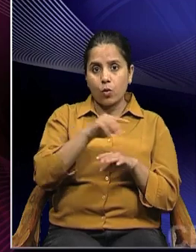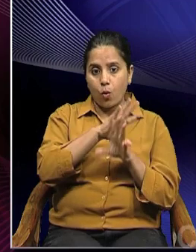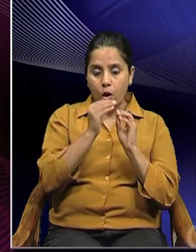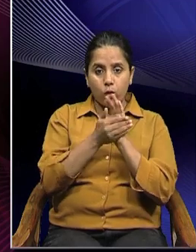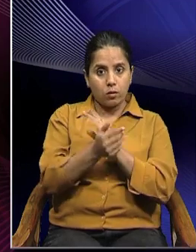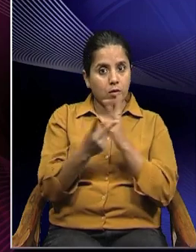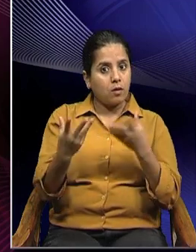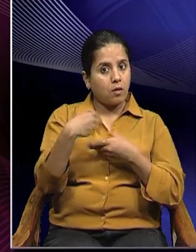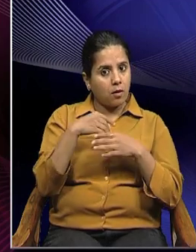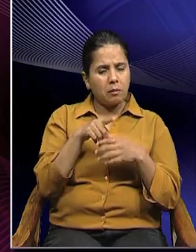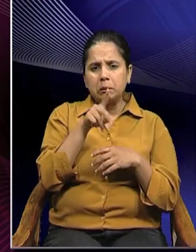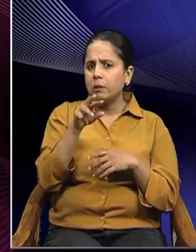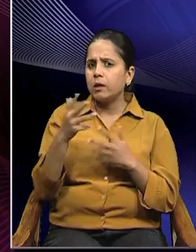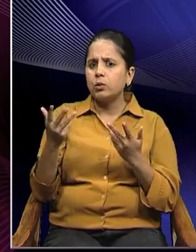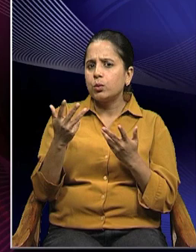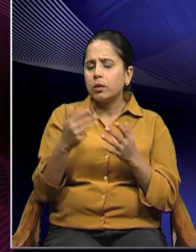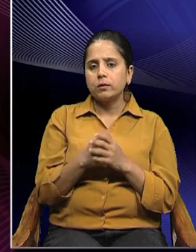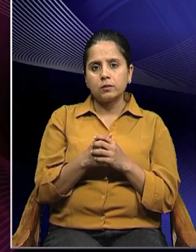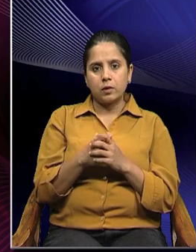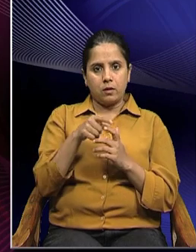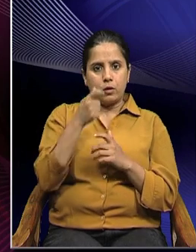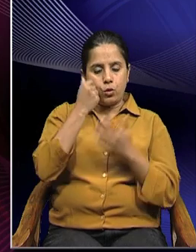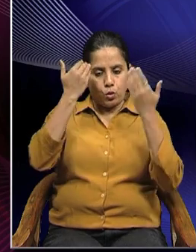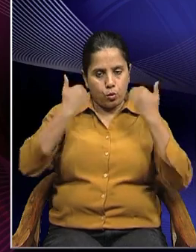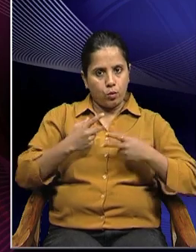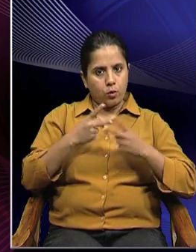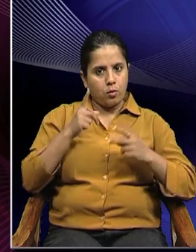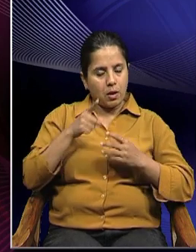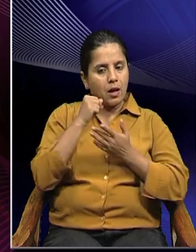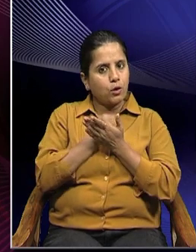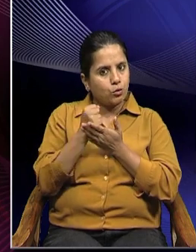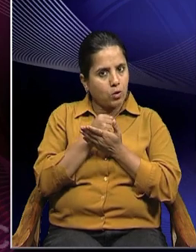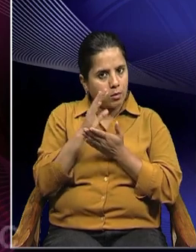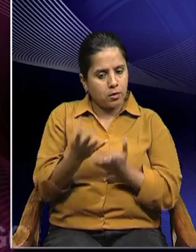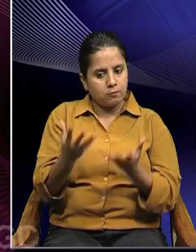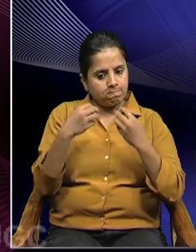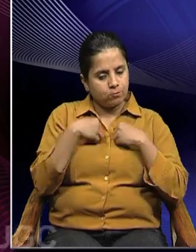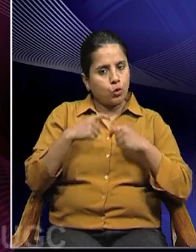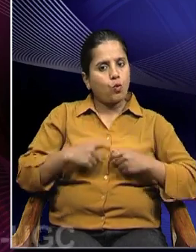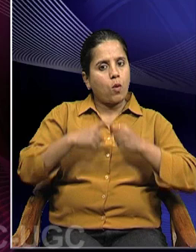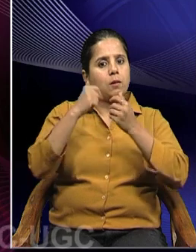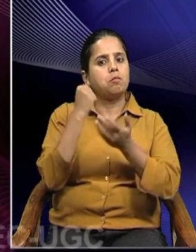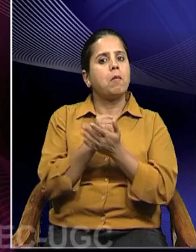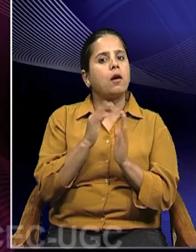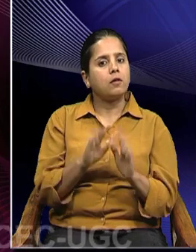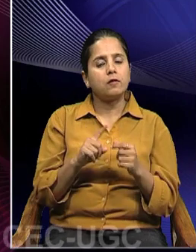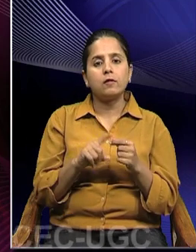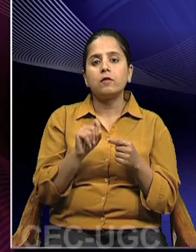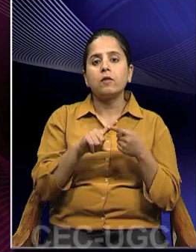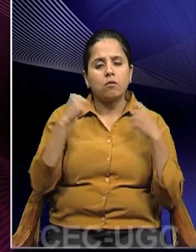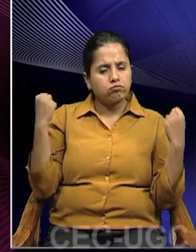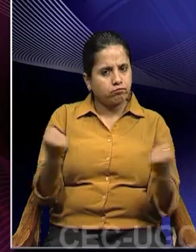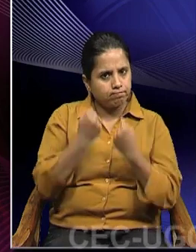qualities. What does it mean? It means that as a human being, we should try to incorporate these qualities, and the first one is hard